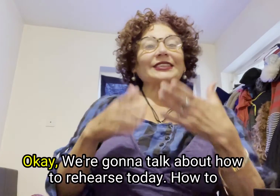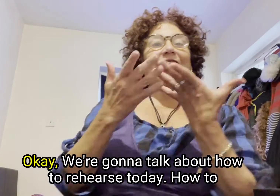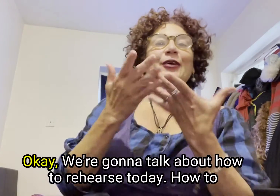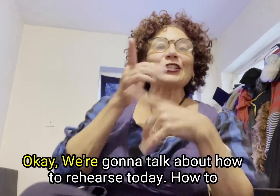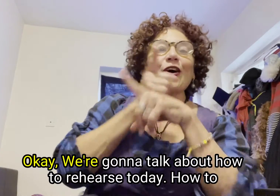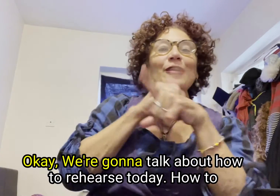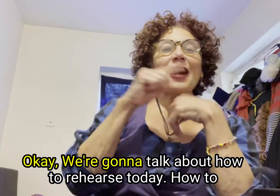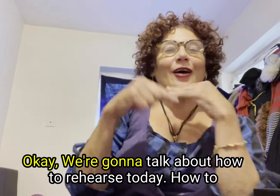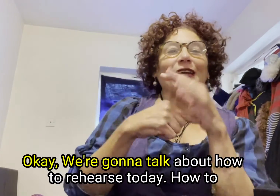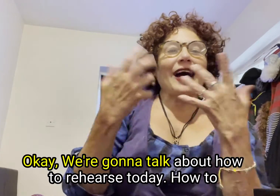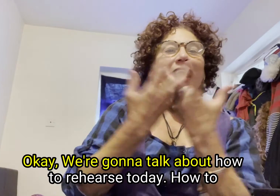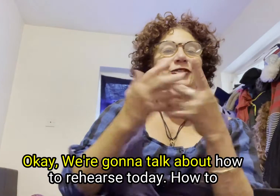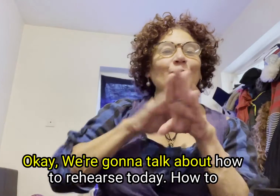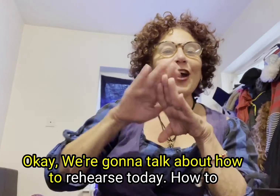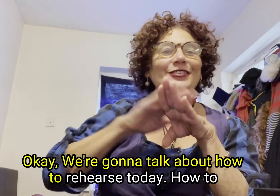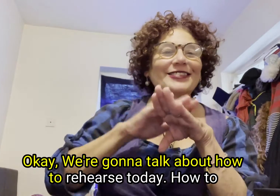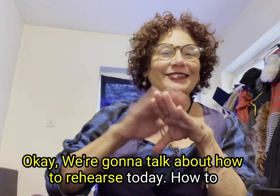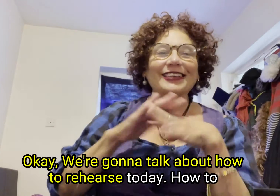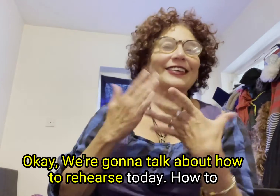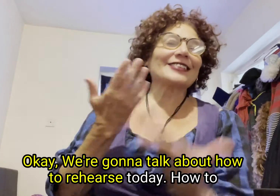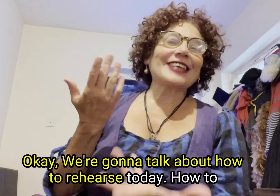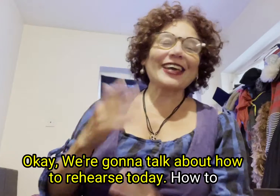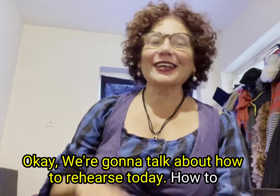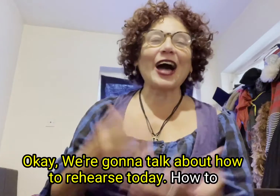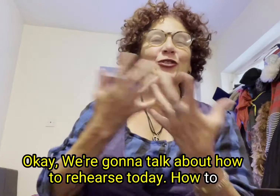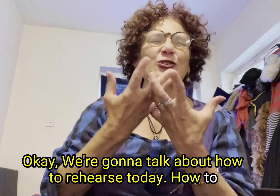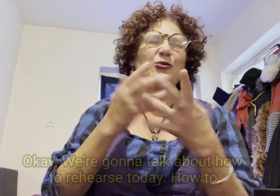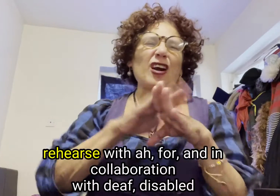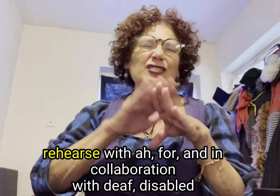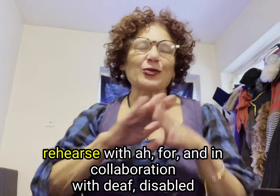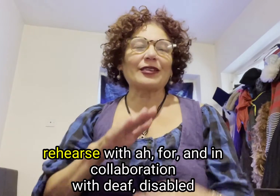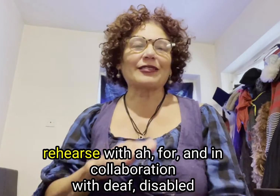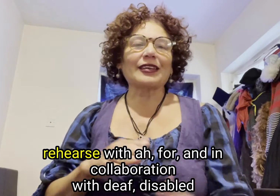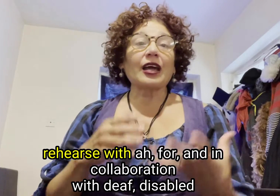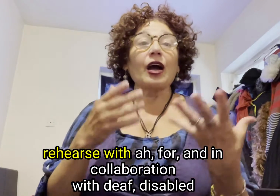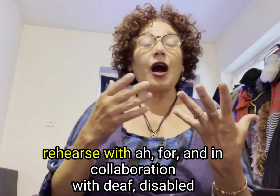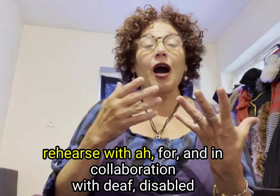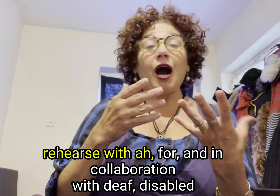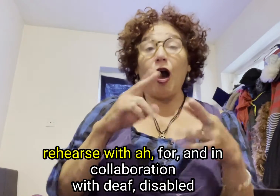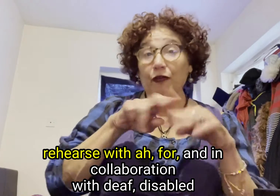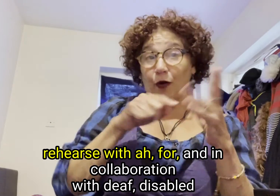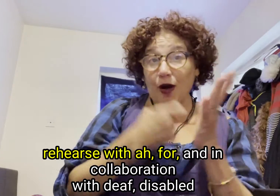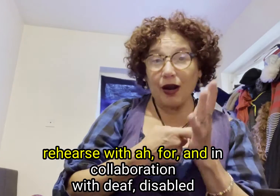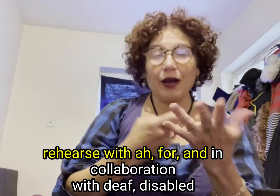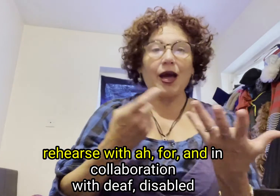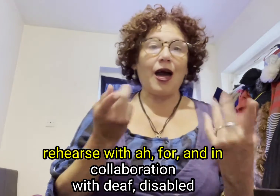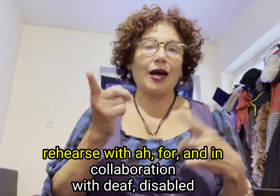Okay, we're going to talk about how to rehearse today, how to rehearse with, for, and